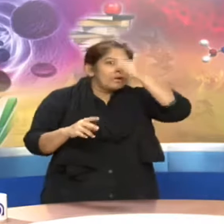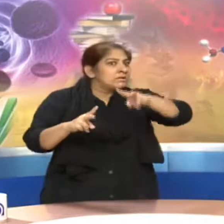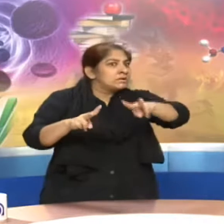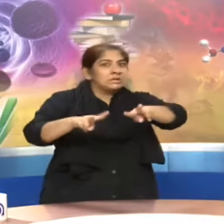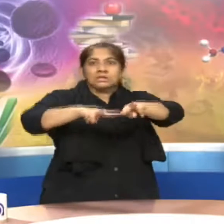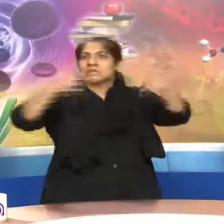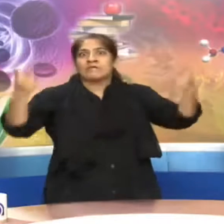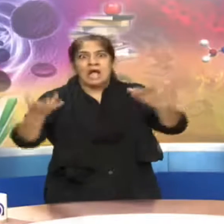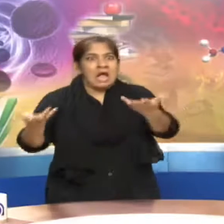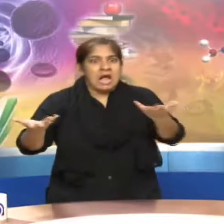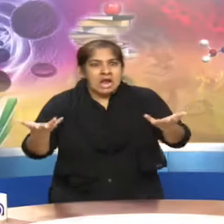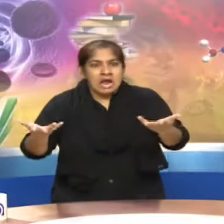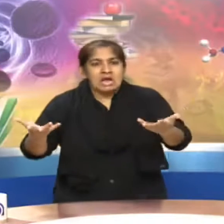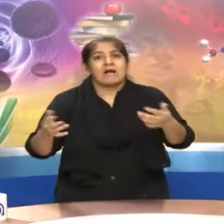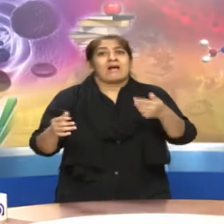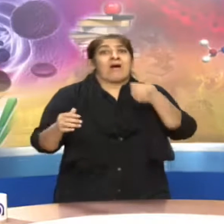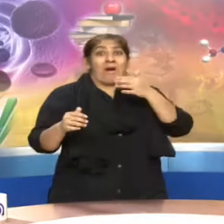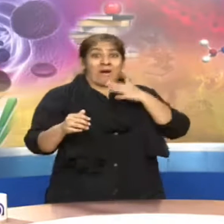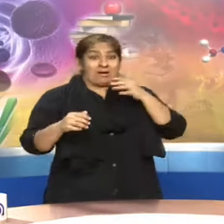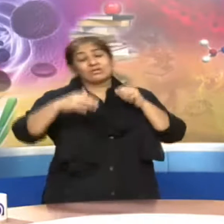communication in a team member